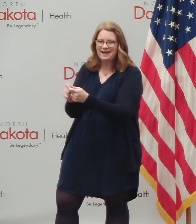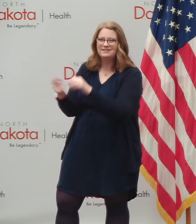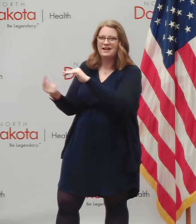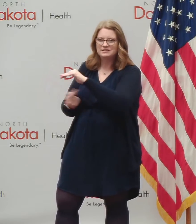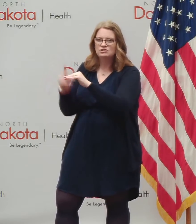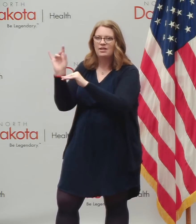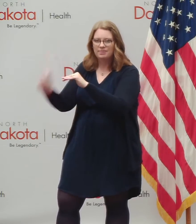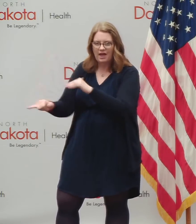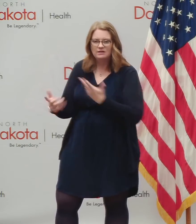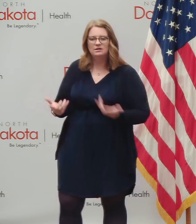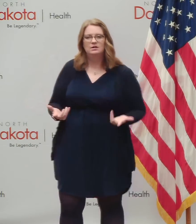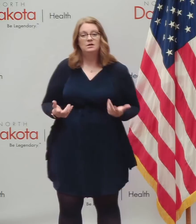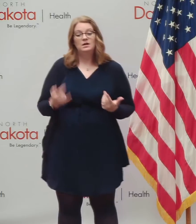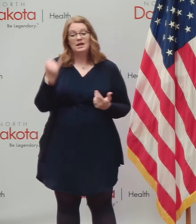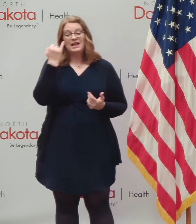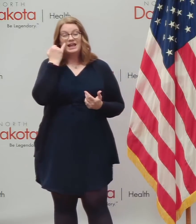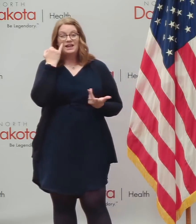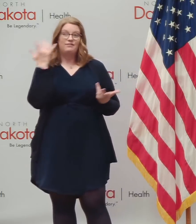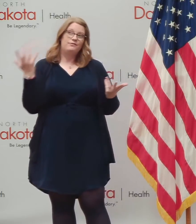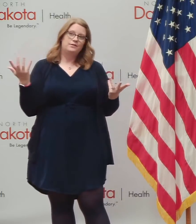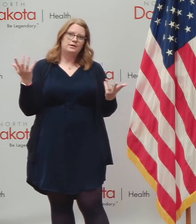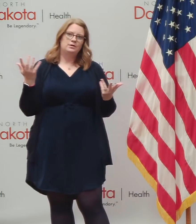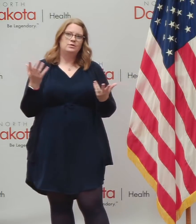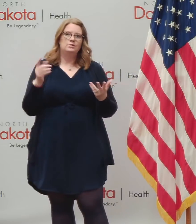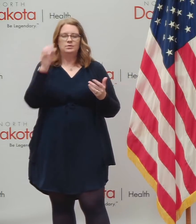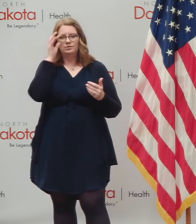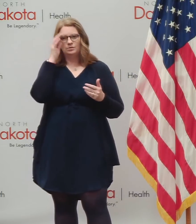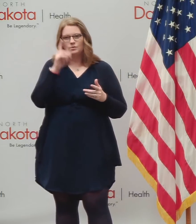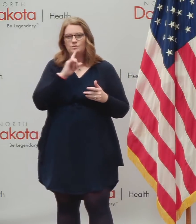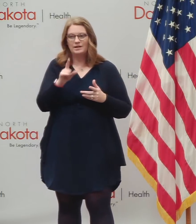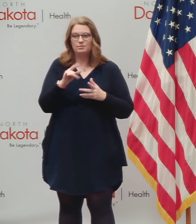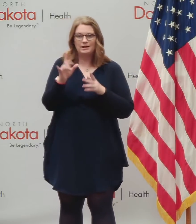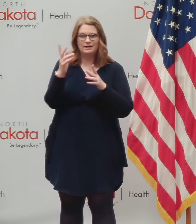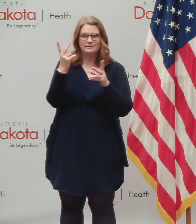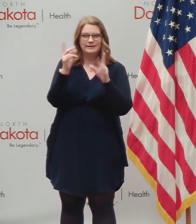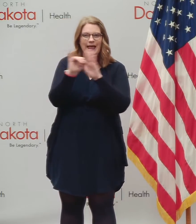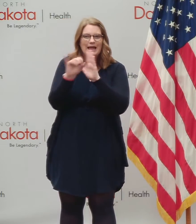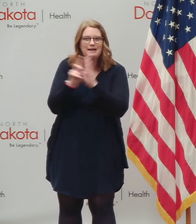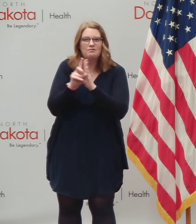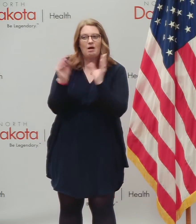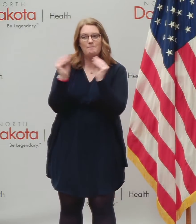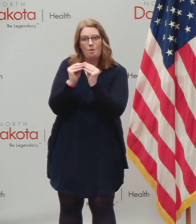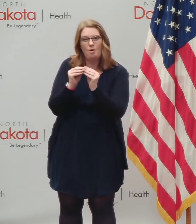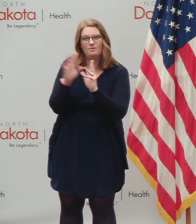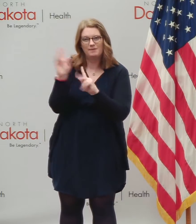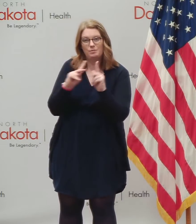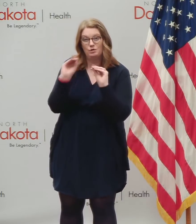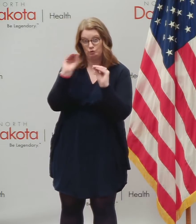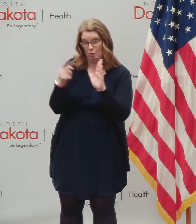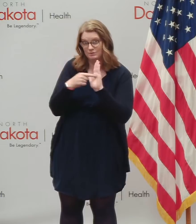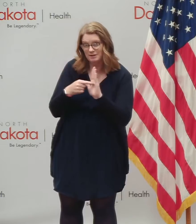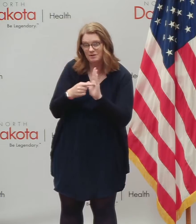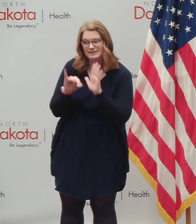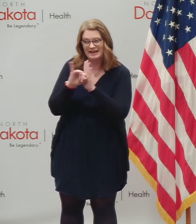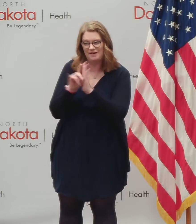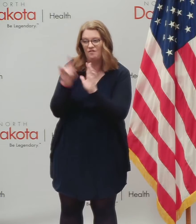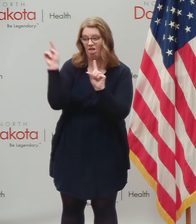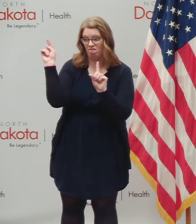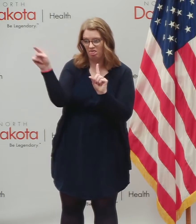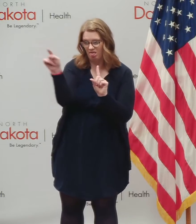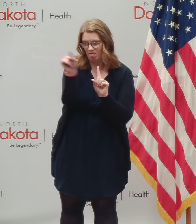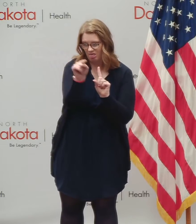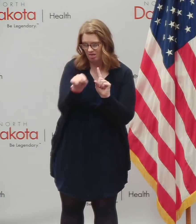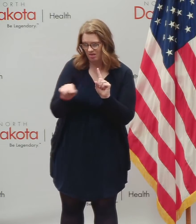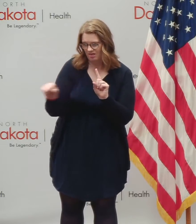strategy going, where if we could be pulling out thousands of more asymptomatic spreaders every week, then that would also be something that would give us